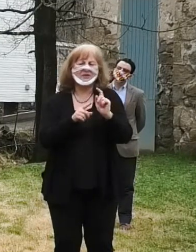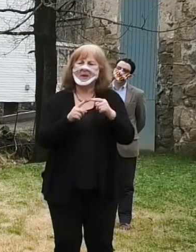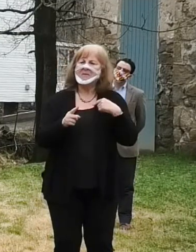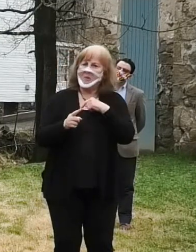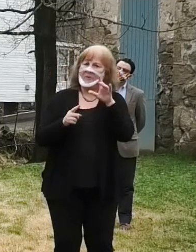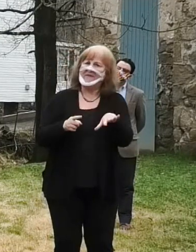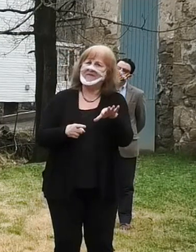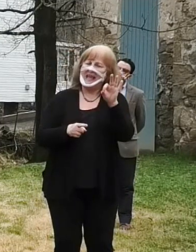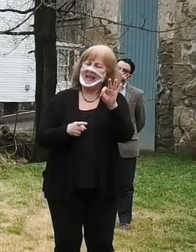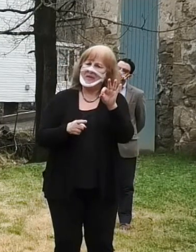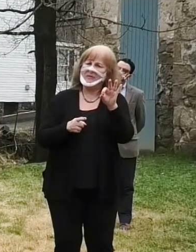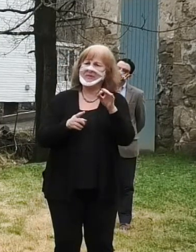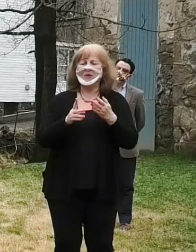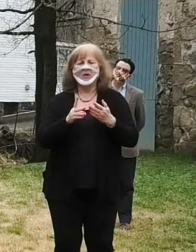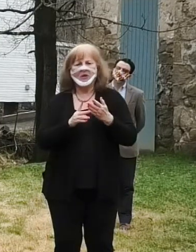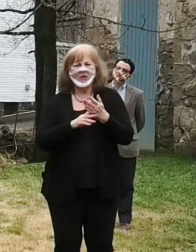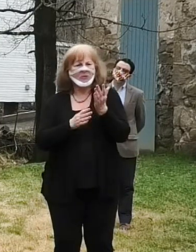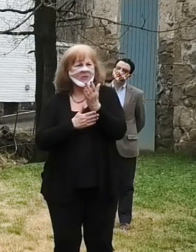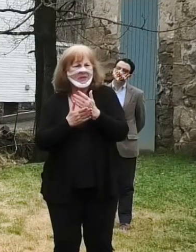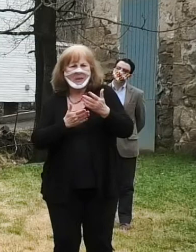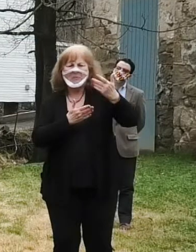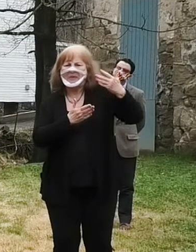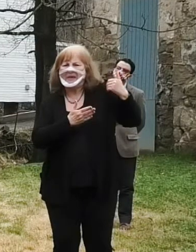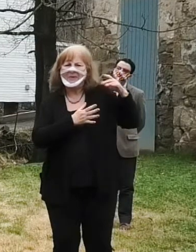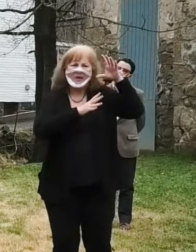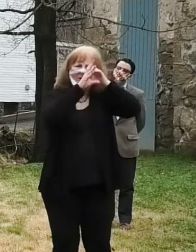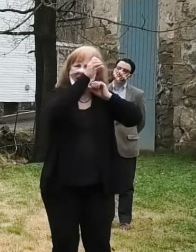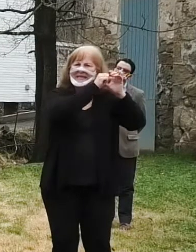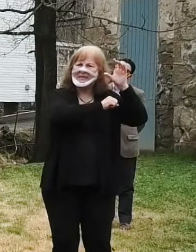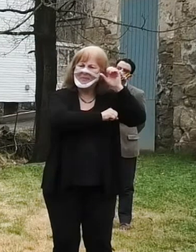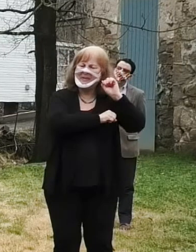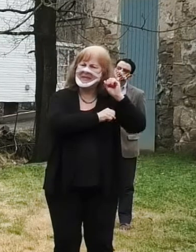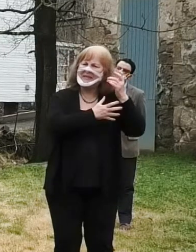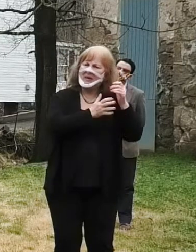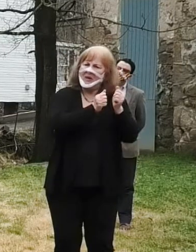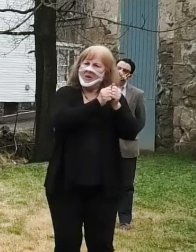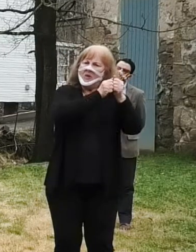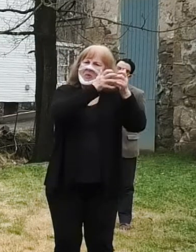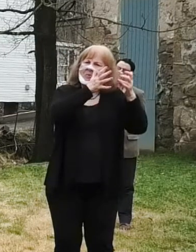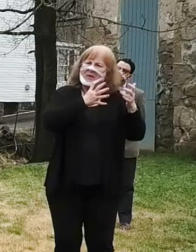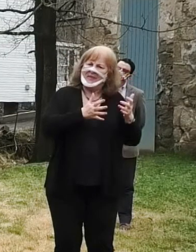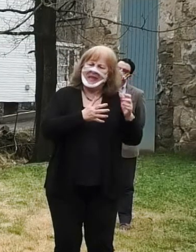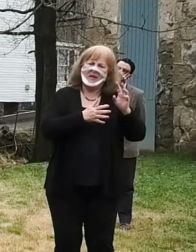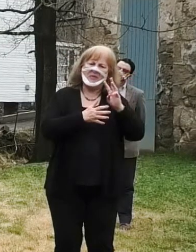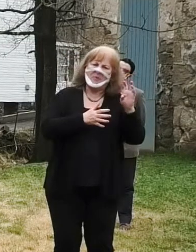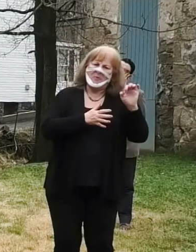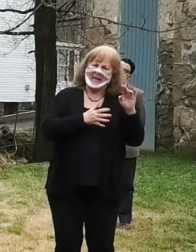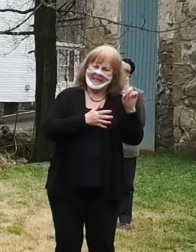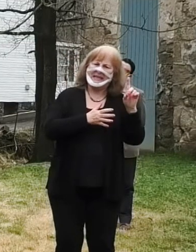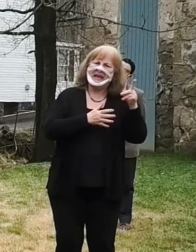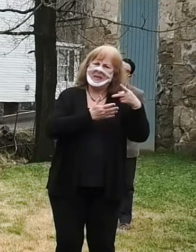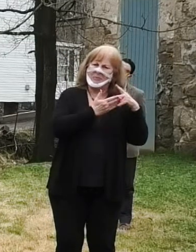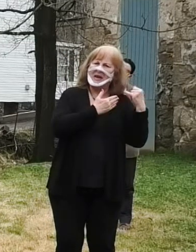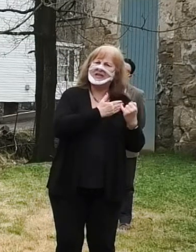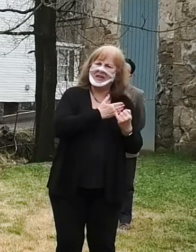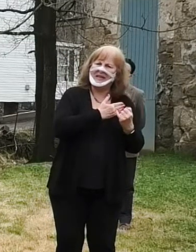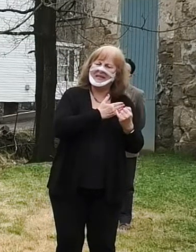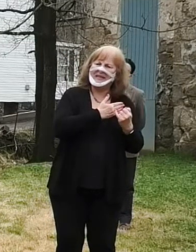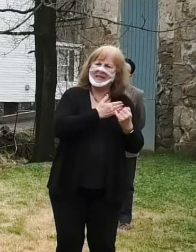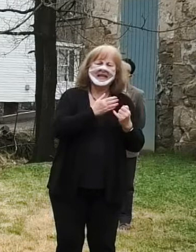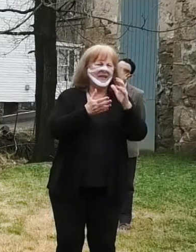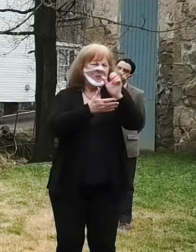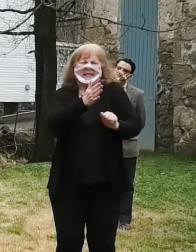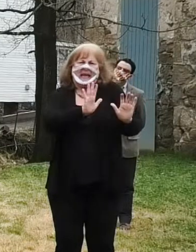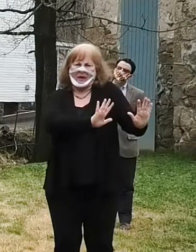we found through some preliminary estimates, that without the West End projects,